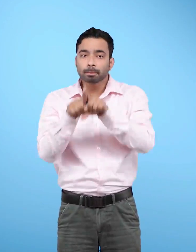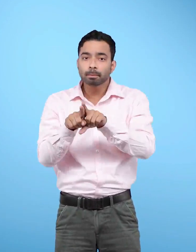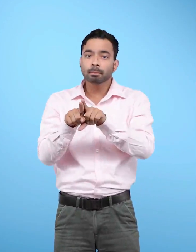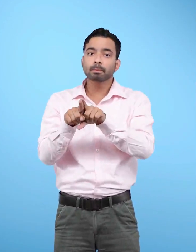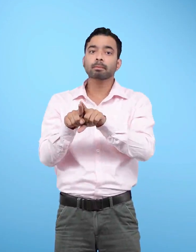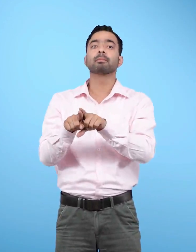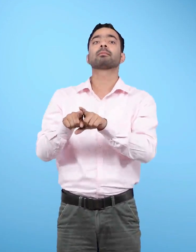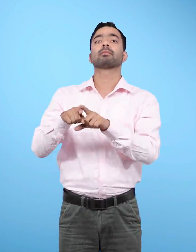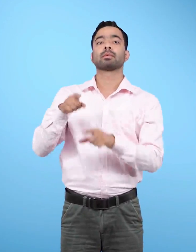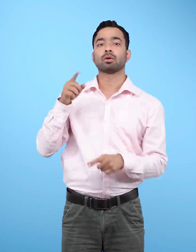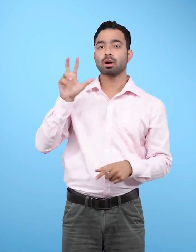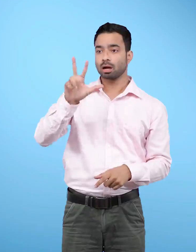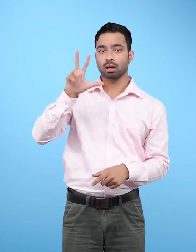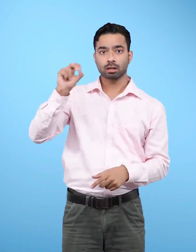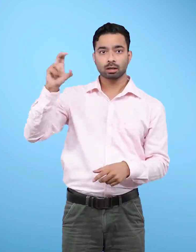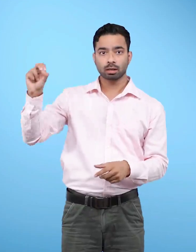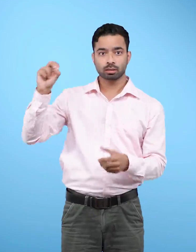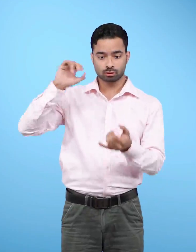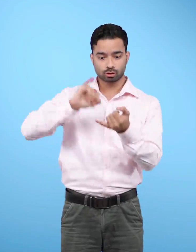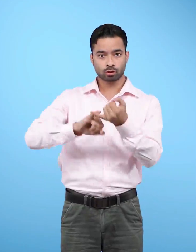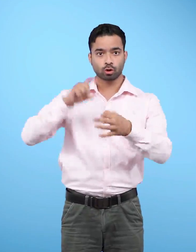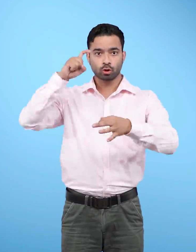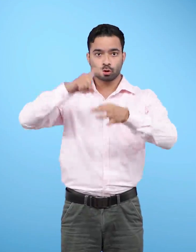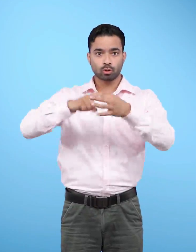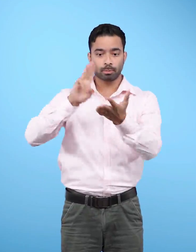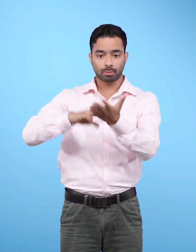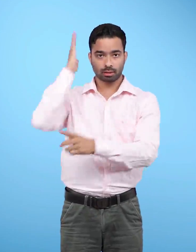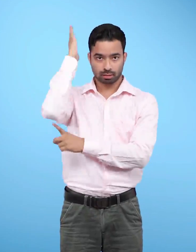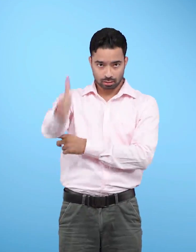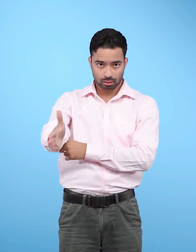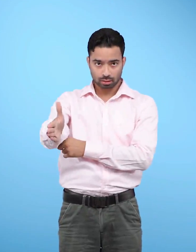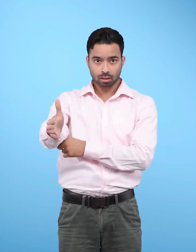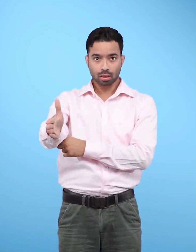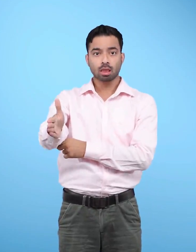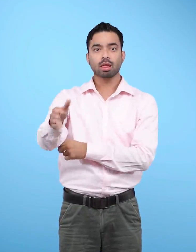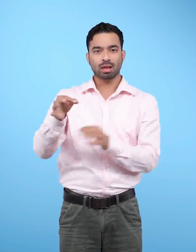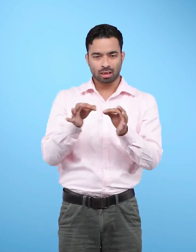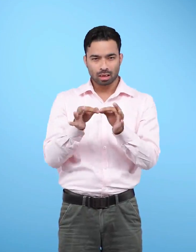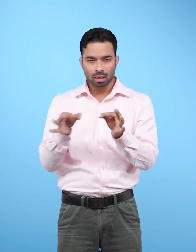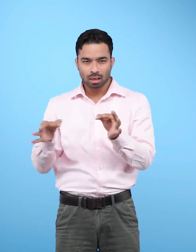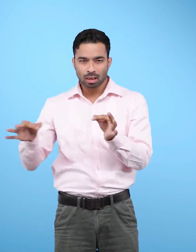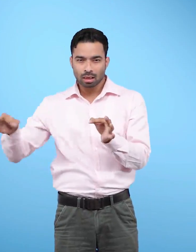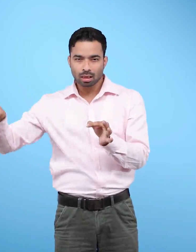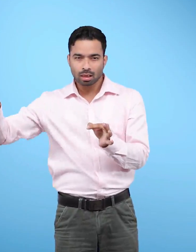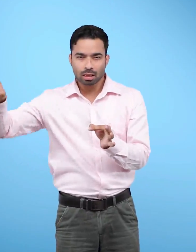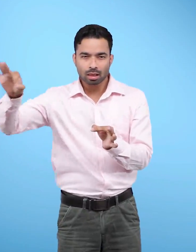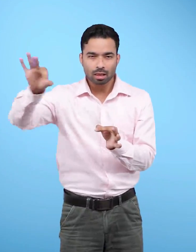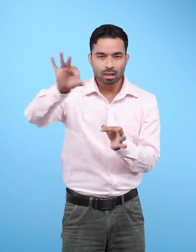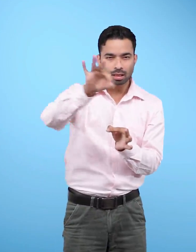Okay, Chegu has taken 800 square meters of land. Anar, now I will give you as much gold